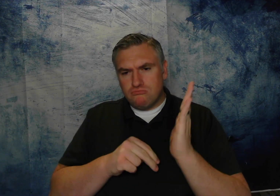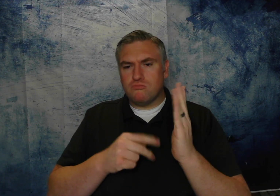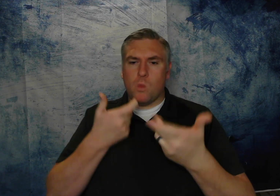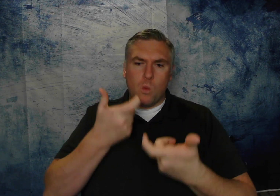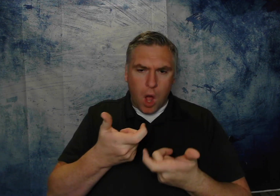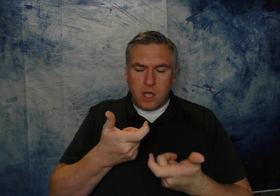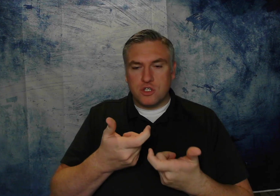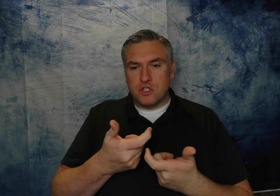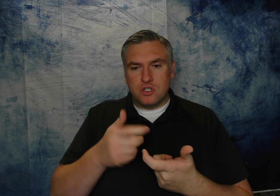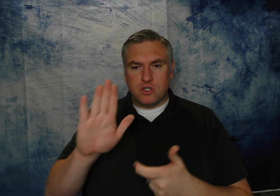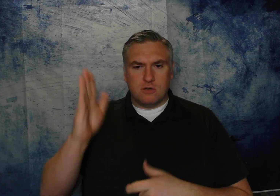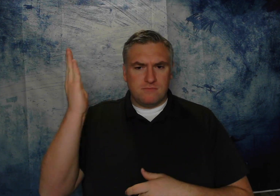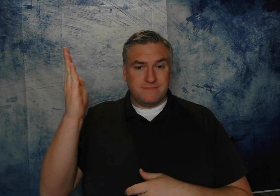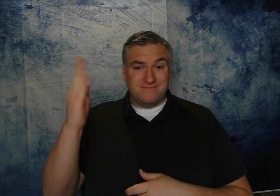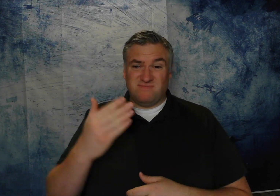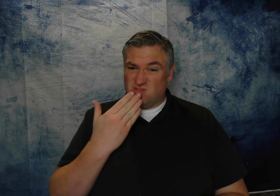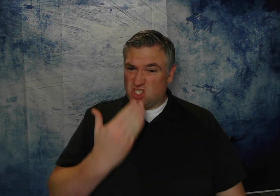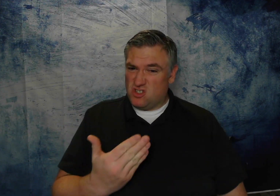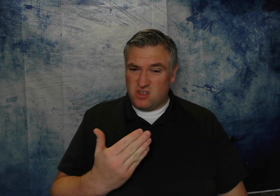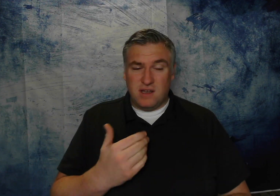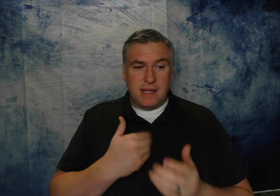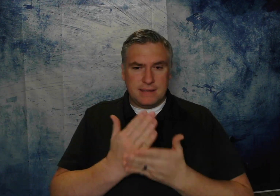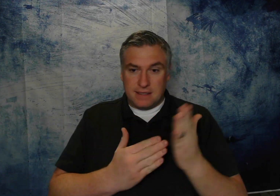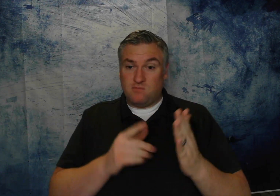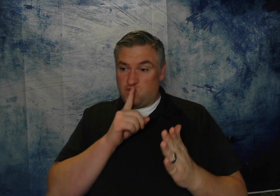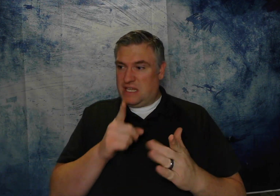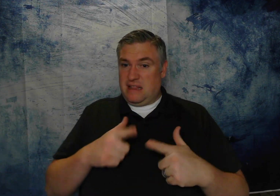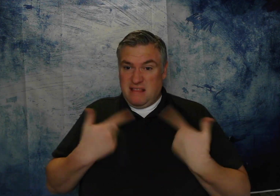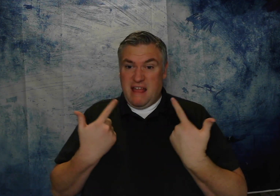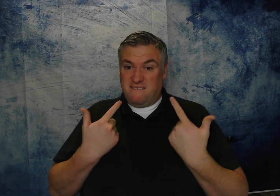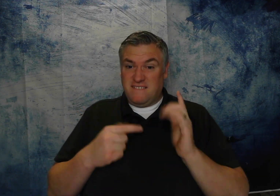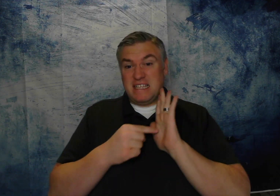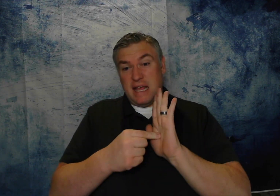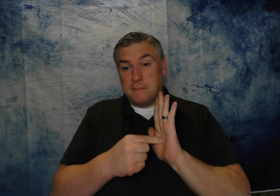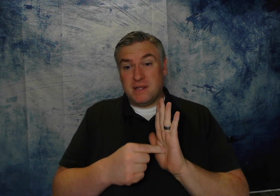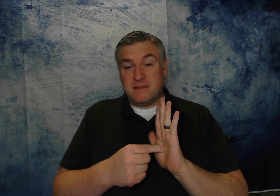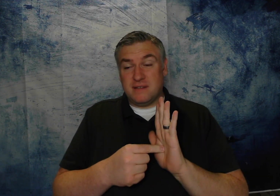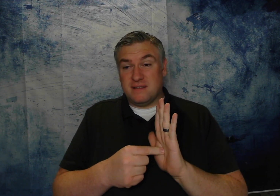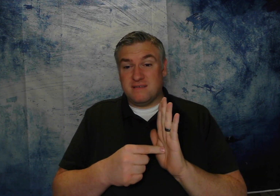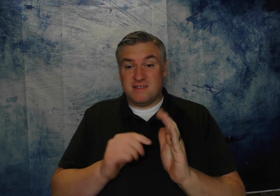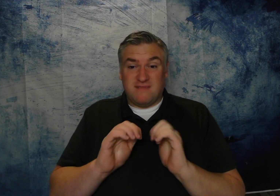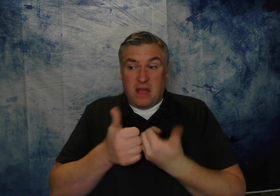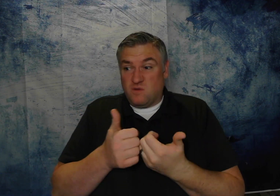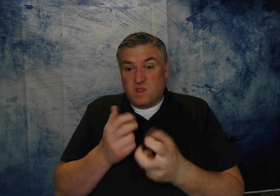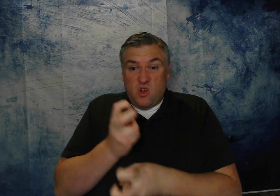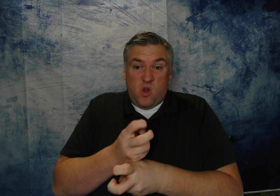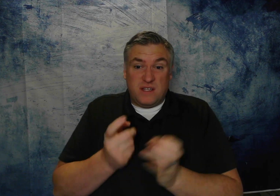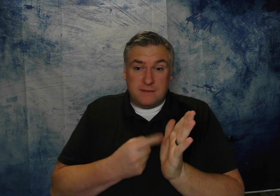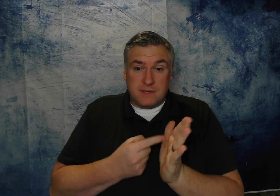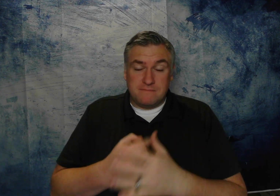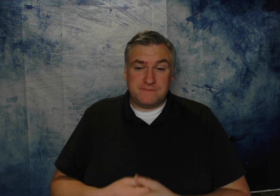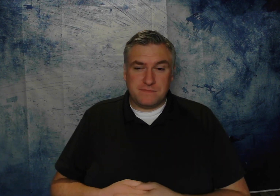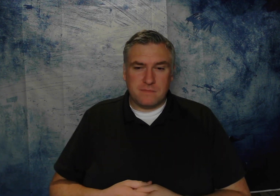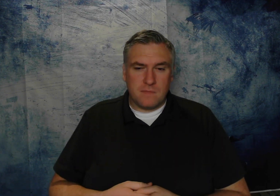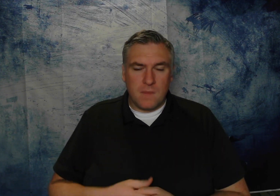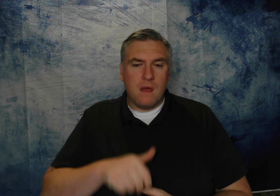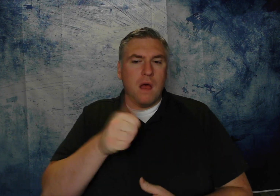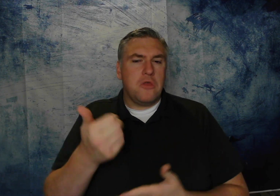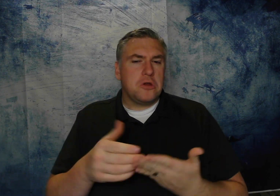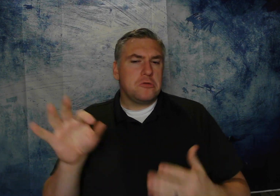I encourage you to read or watch that TED Talk. It's really good. It has some real life examples of how hard it